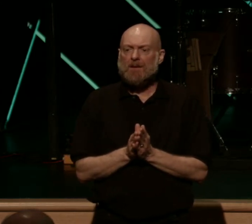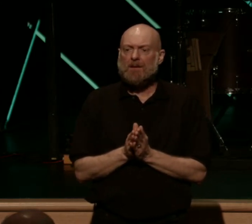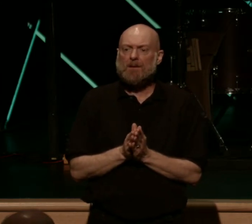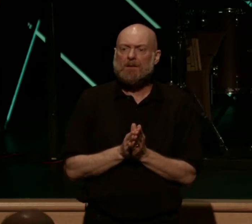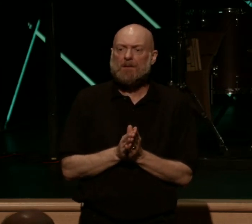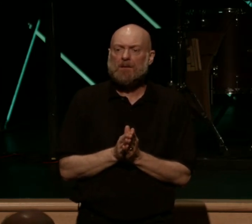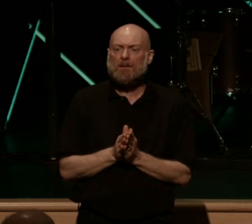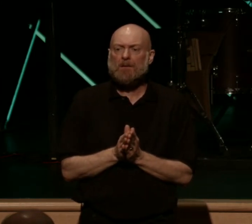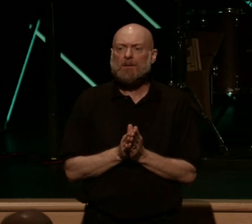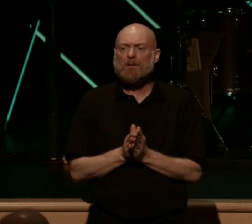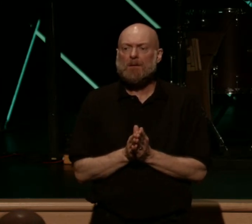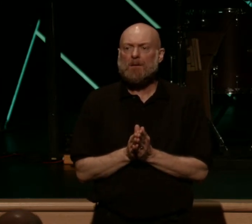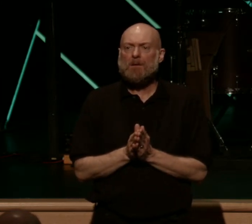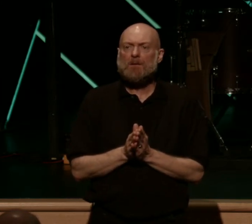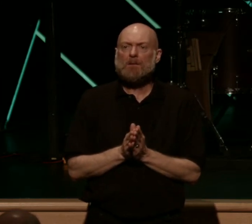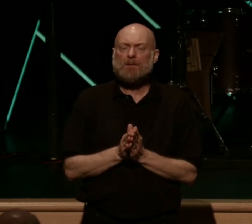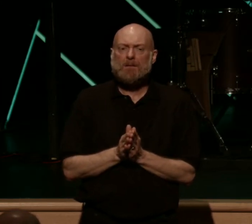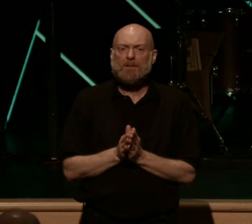Hallelujah. Thank